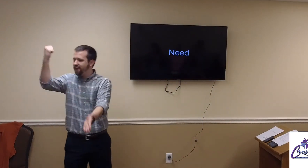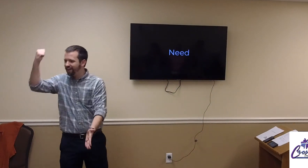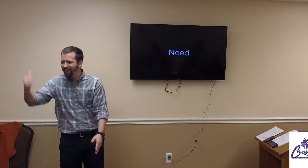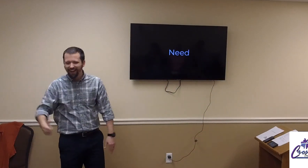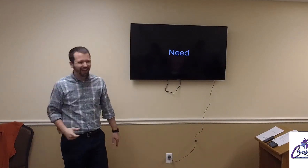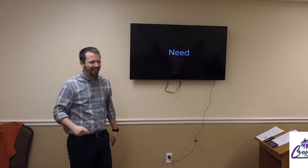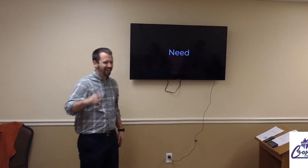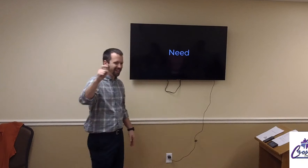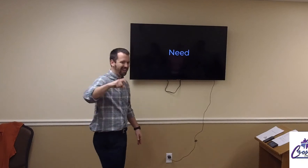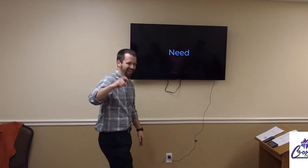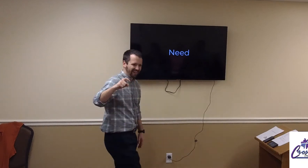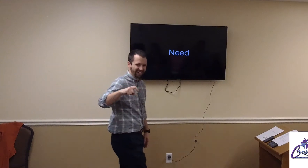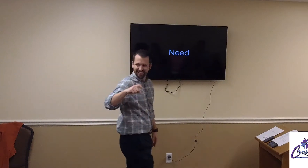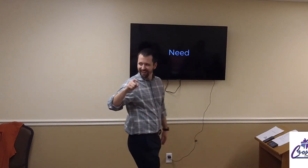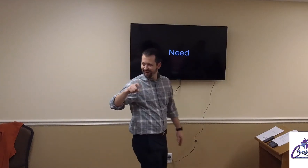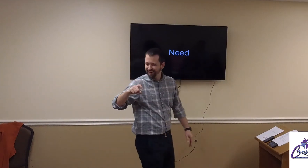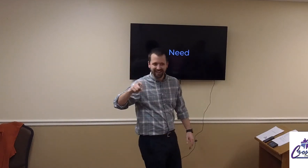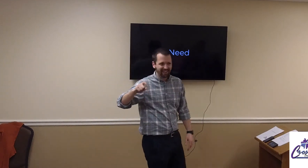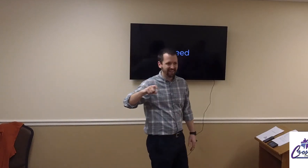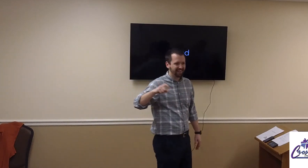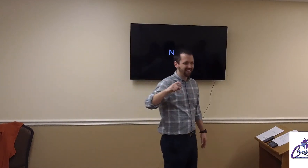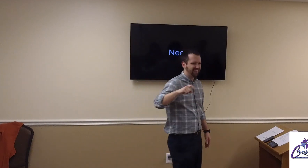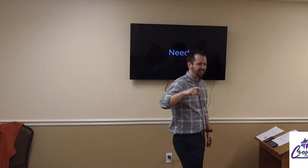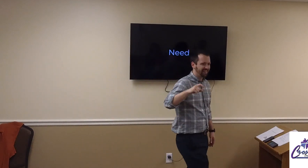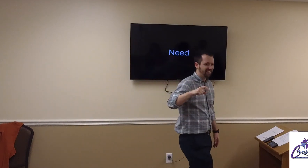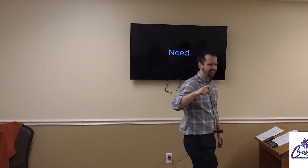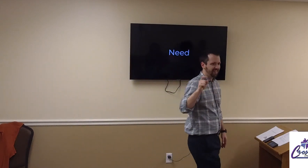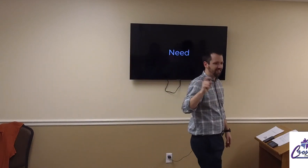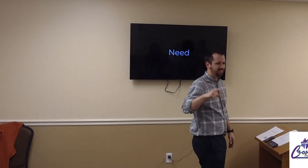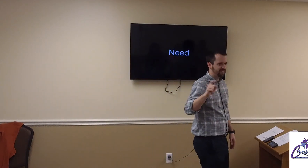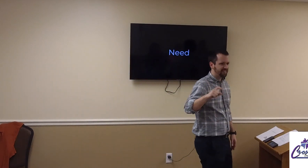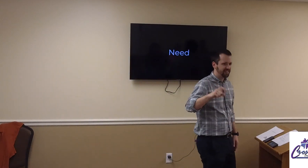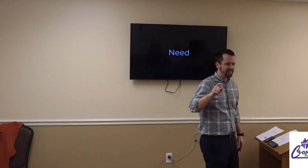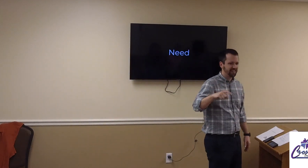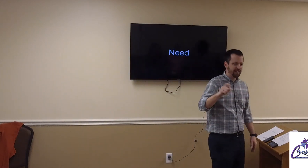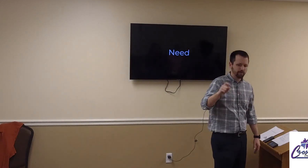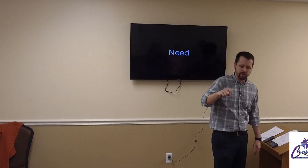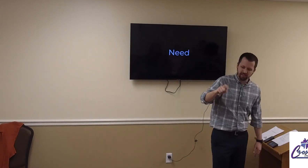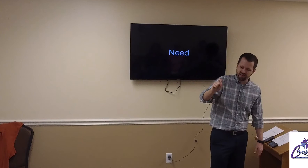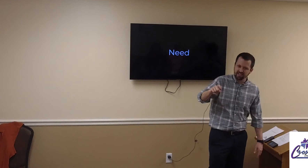Amen. It's like here. Need. X. Yep. But you shake it a little. Yep. You bounce it.